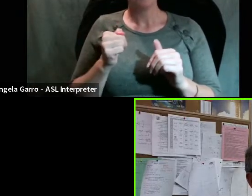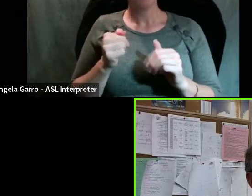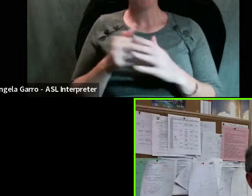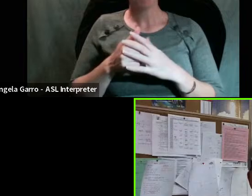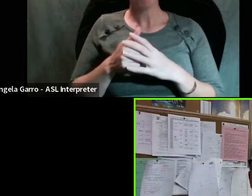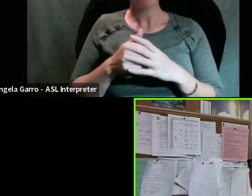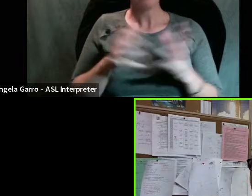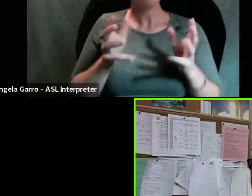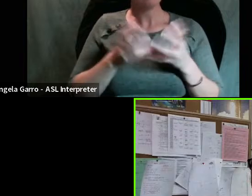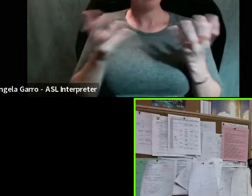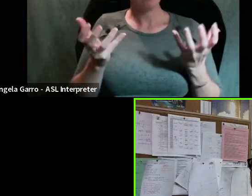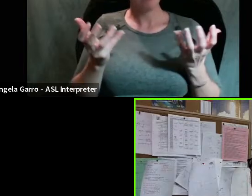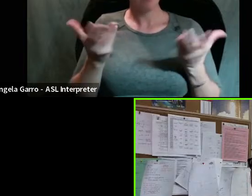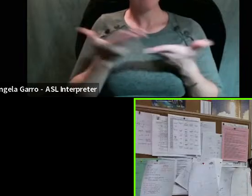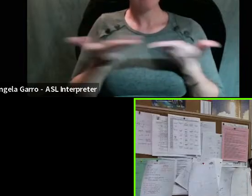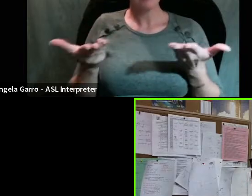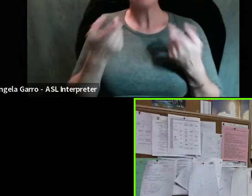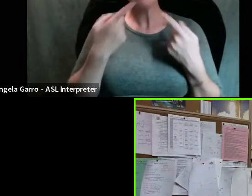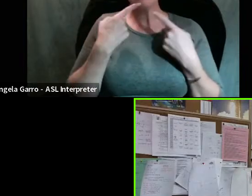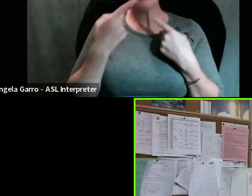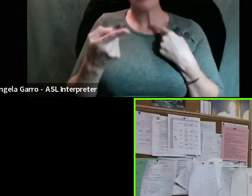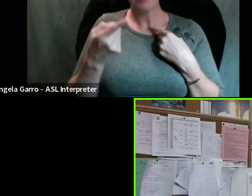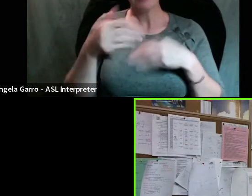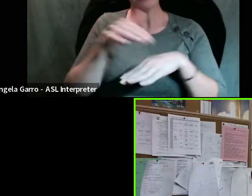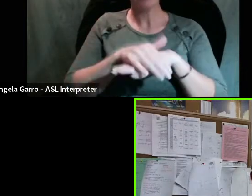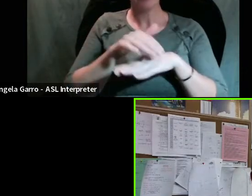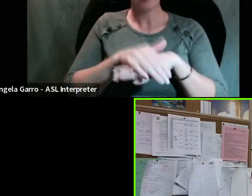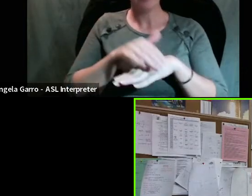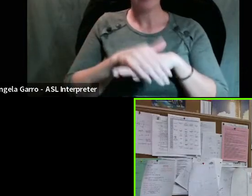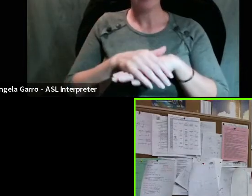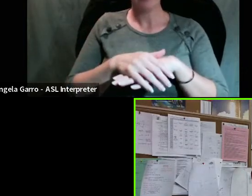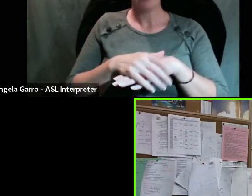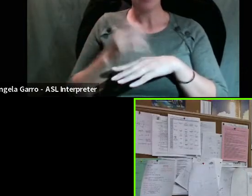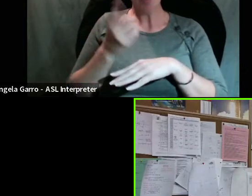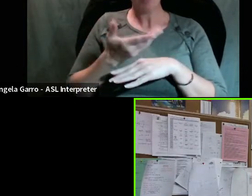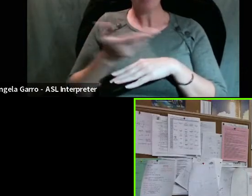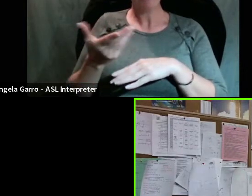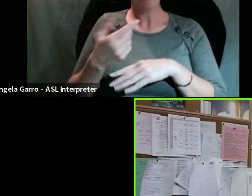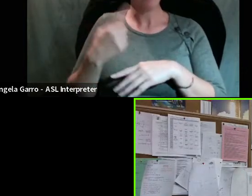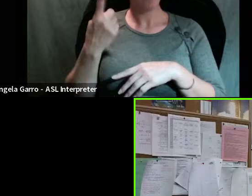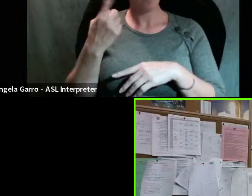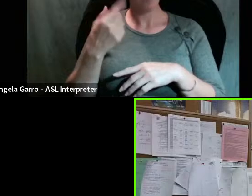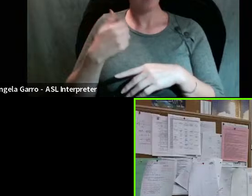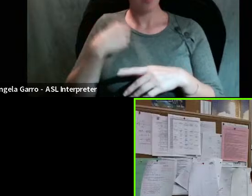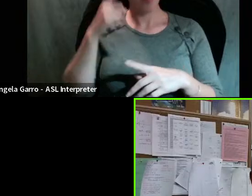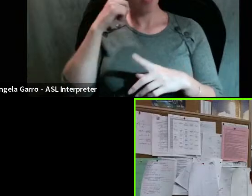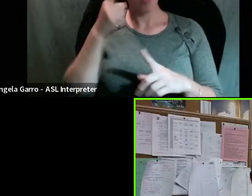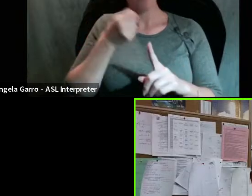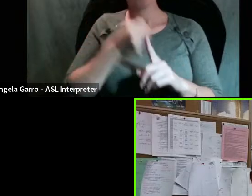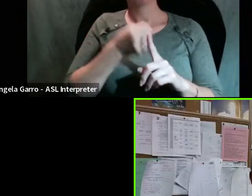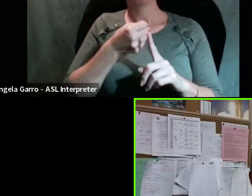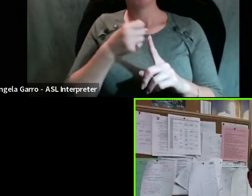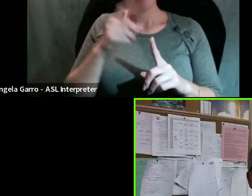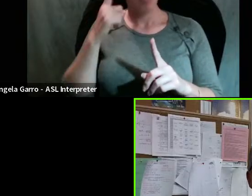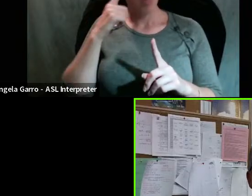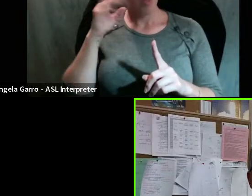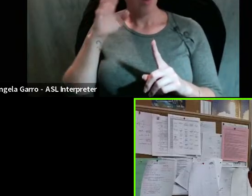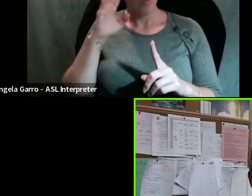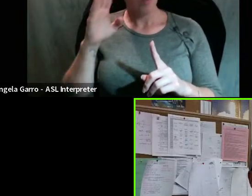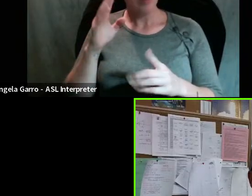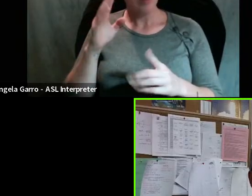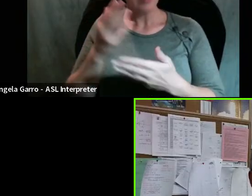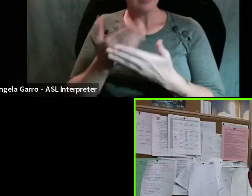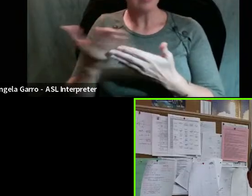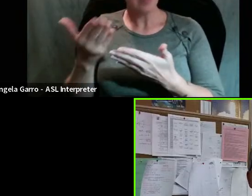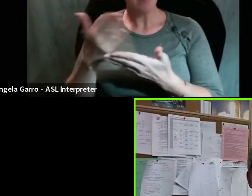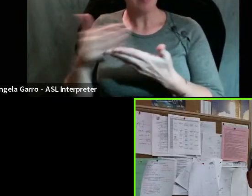there was a lot said tonight, and one of the things I thought I was going to be struck by some of the things that were said